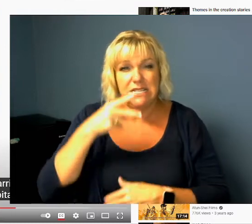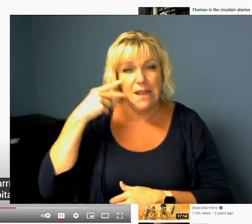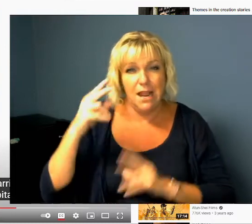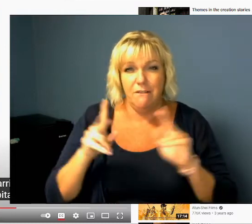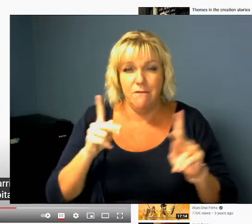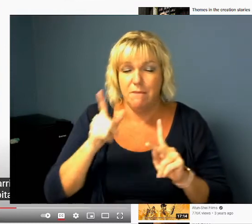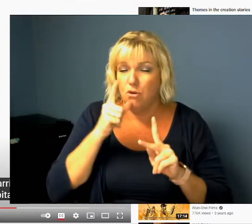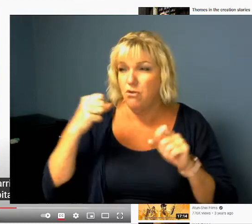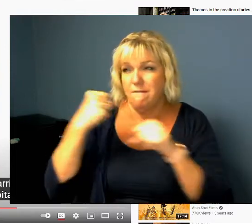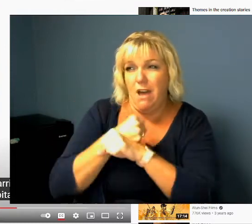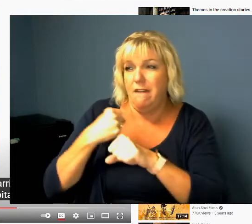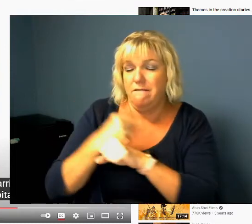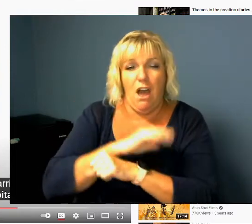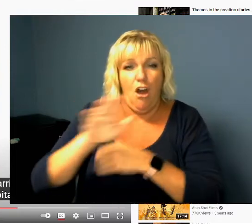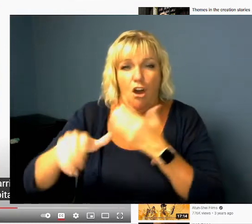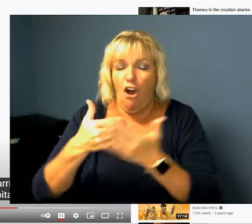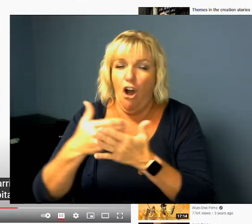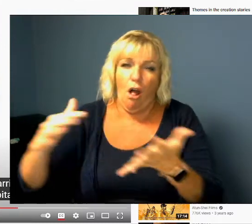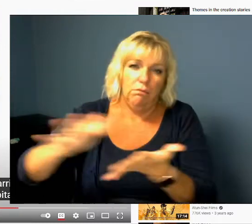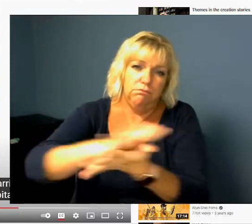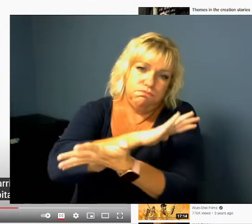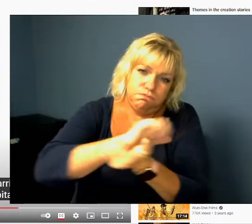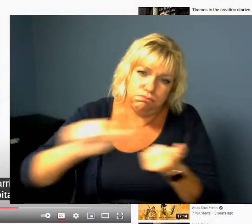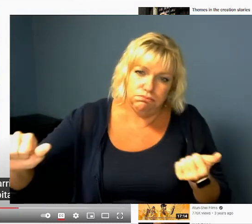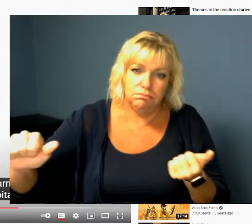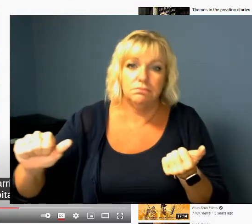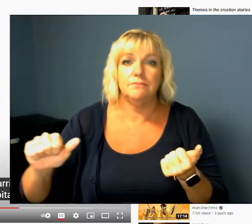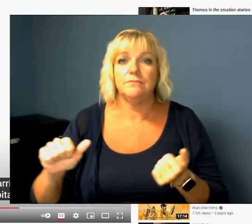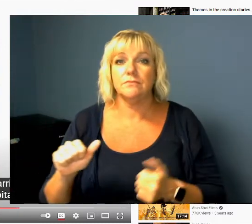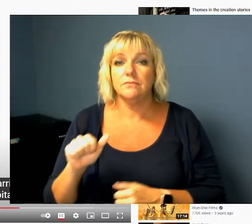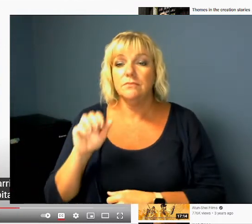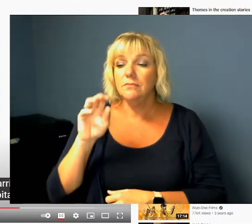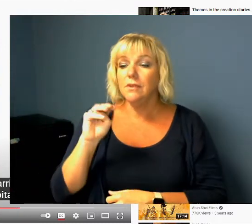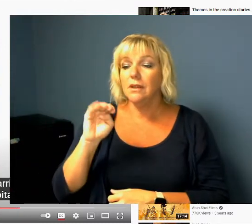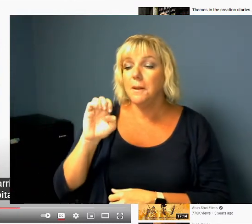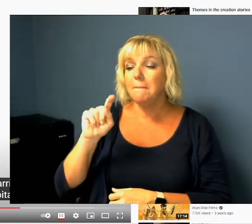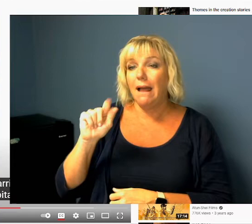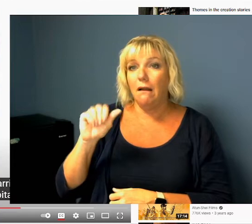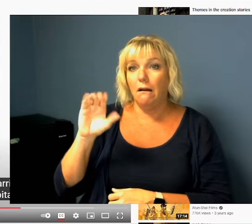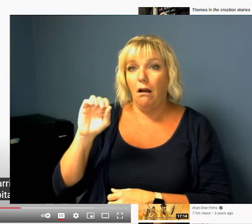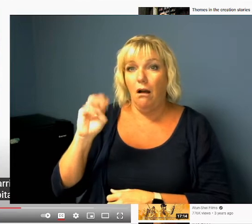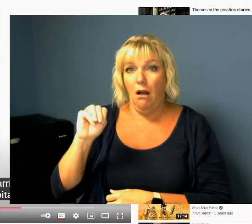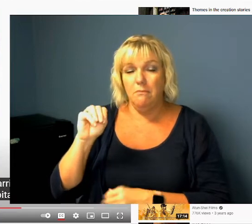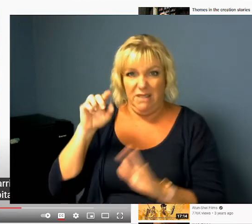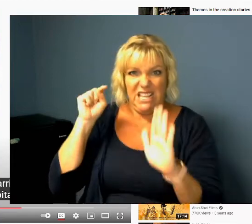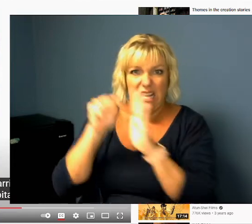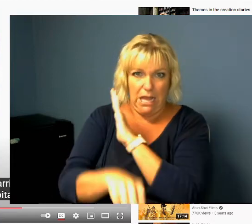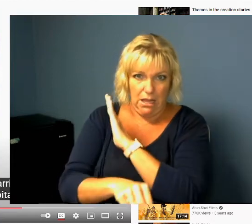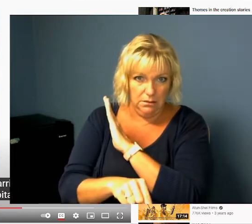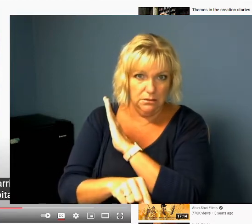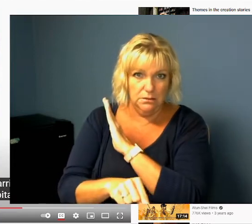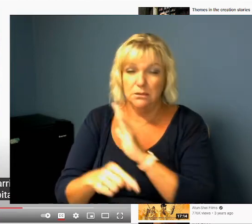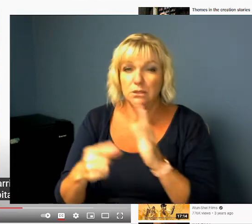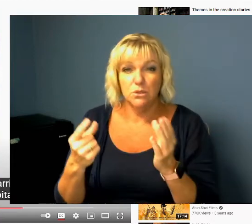warriors. When Metacom is killed,